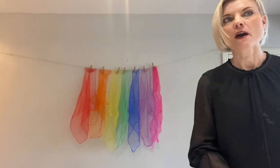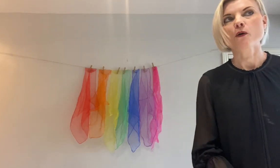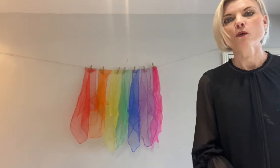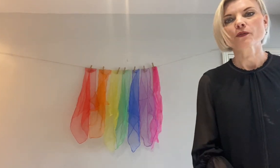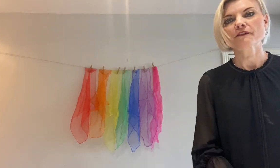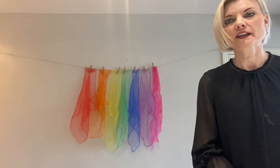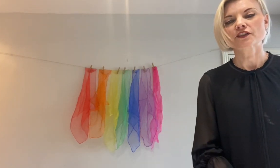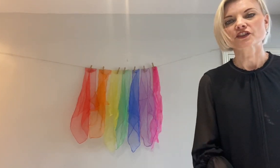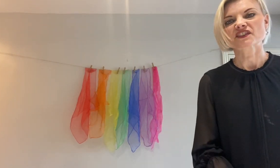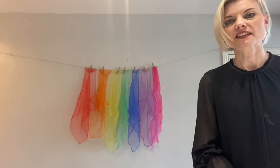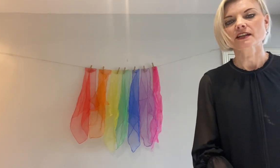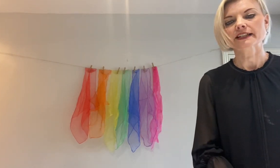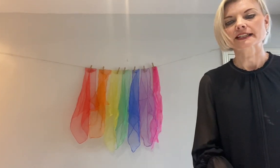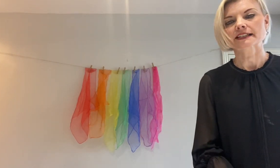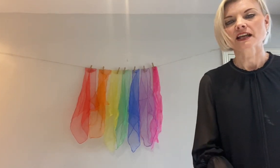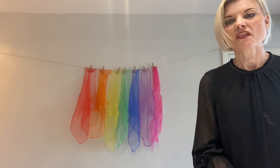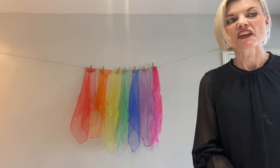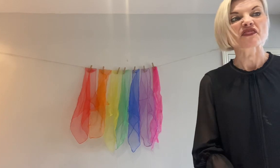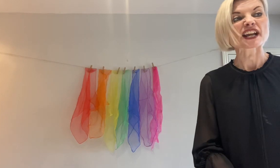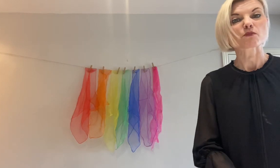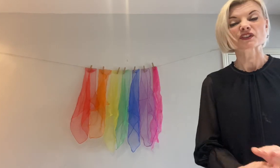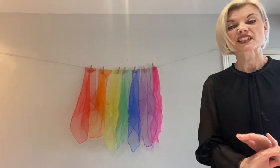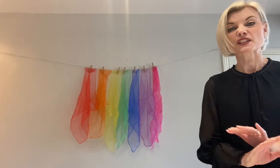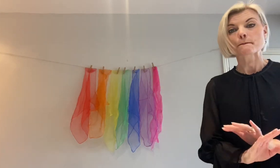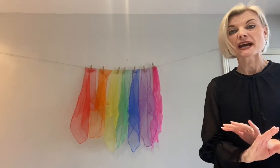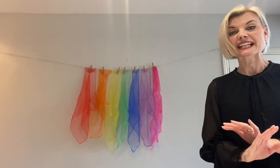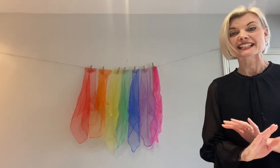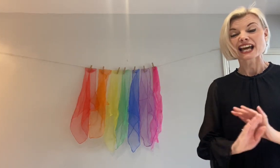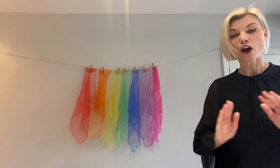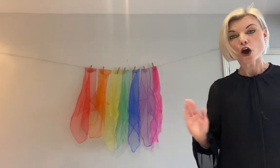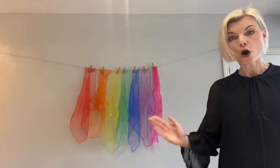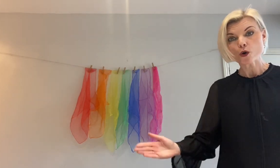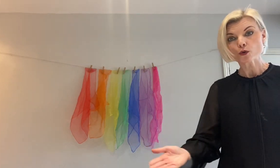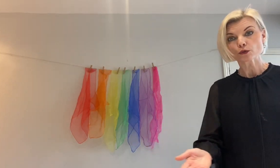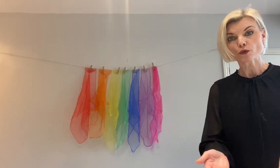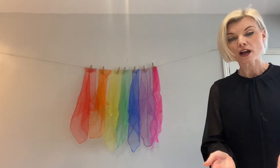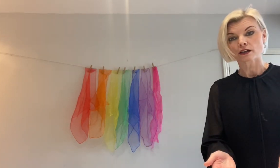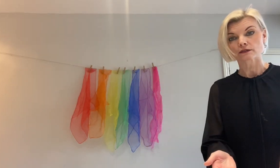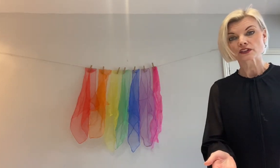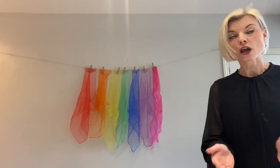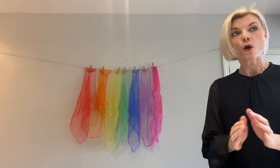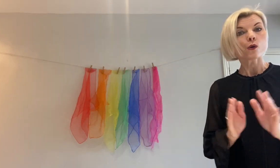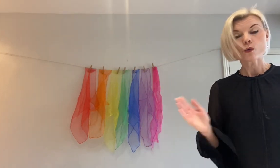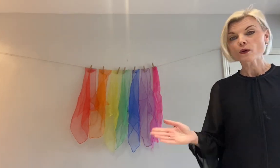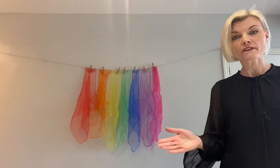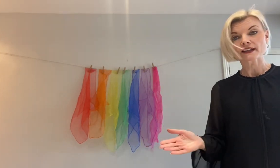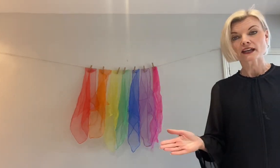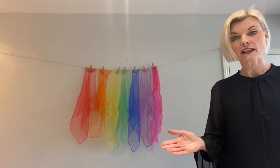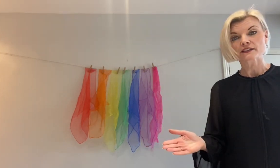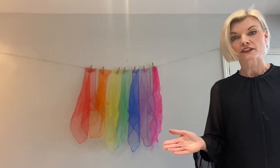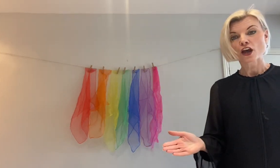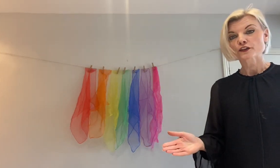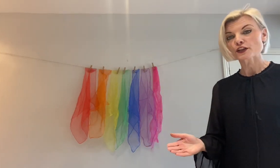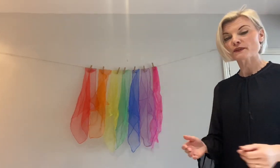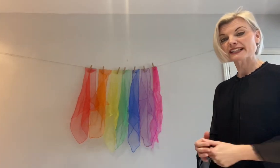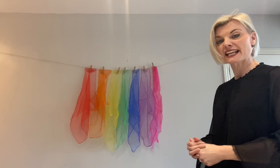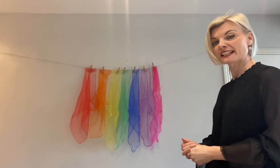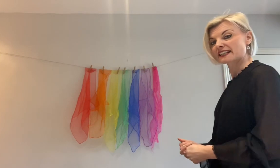all the villagers decided that they wanted to paint their whole world all of the So they did.